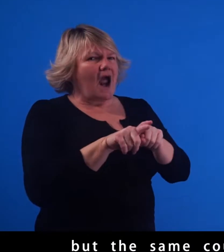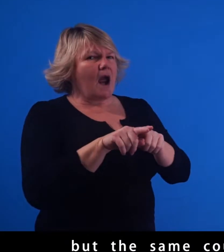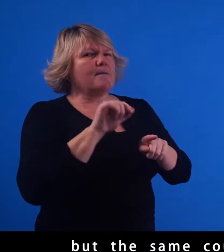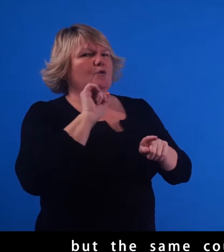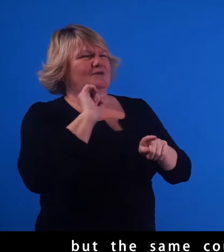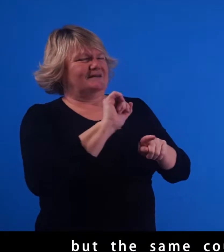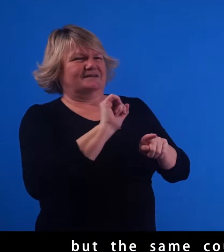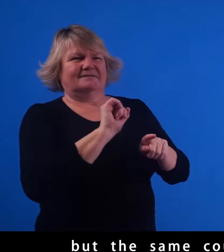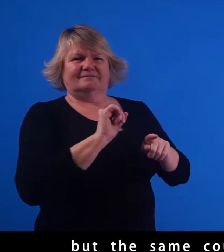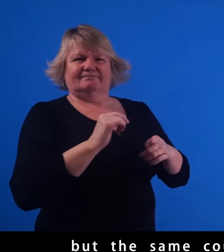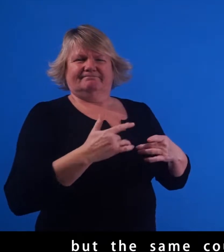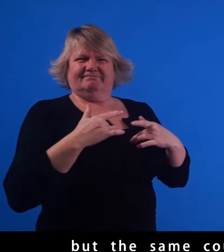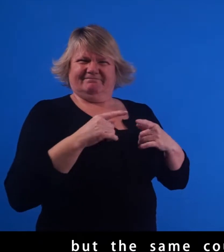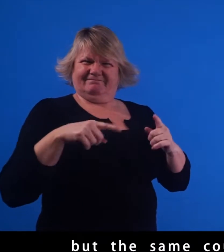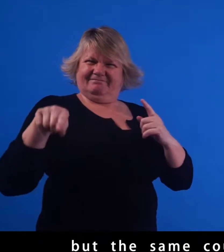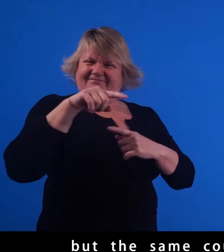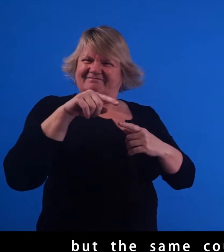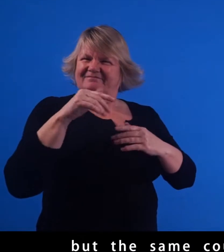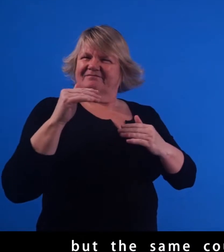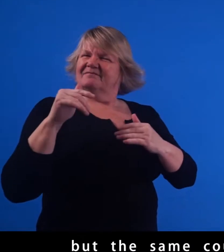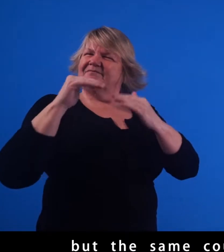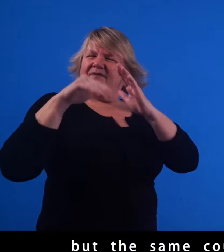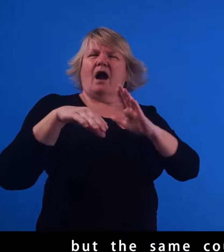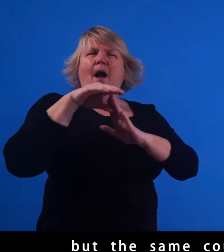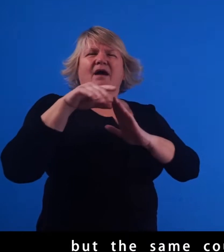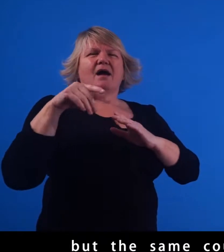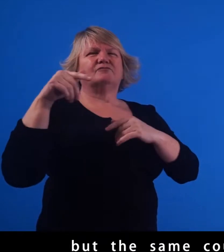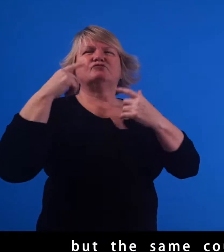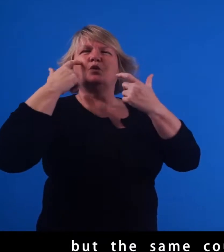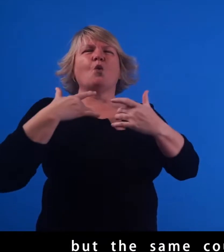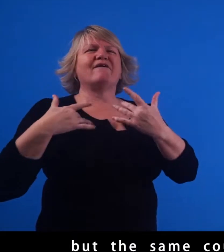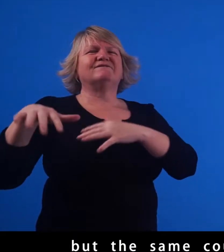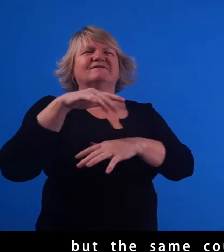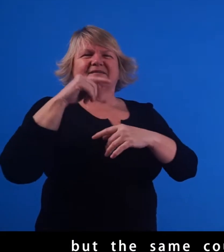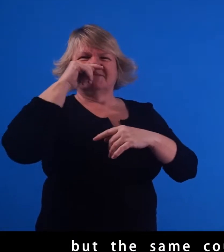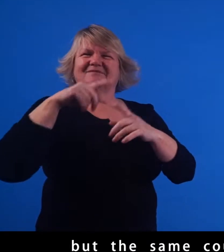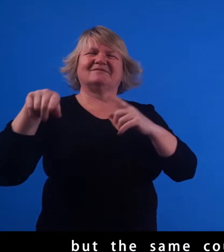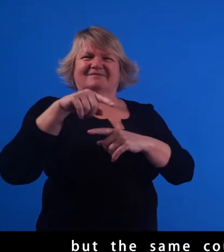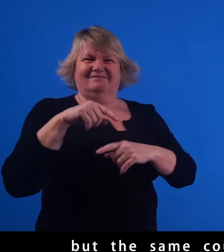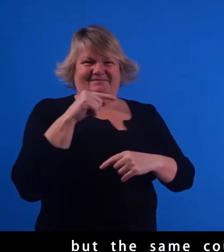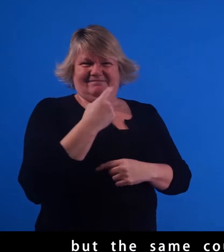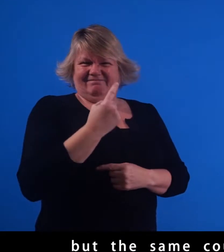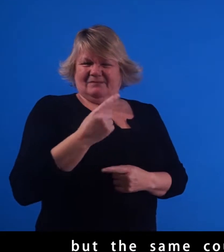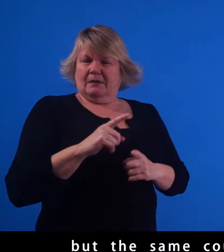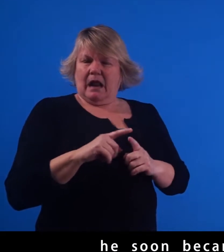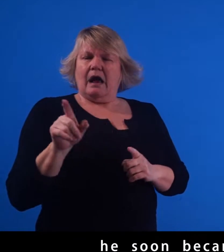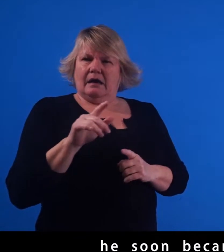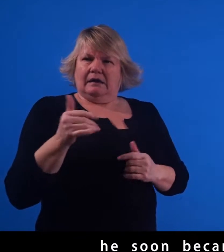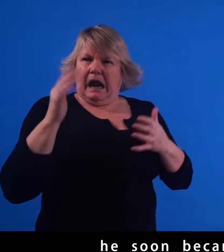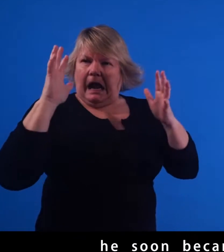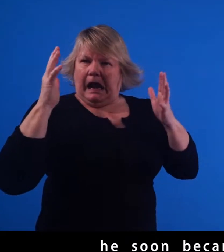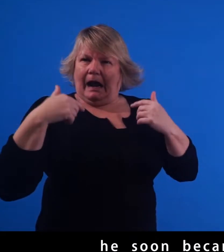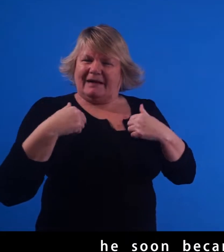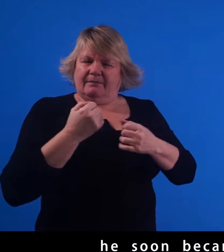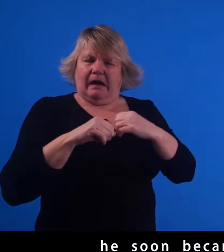But the same couldn't be said about his impression of its upper-class residents. He